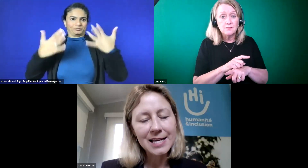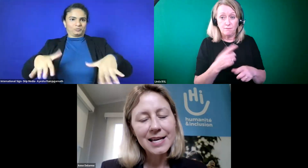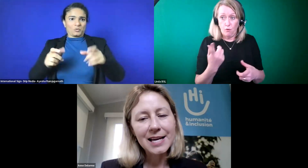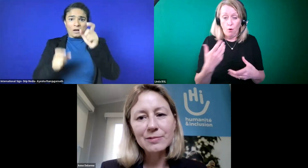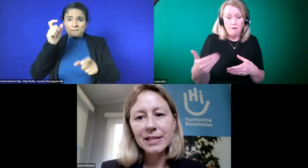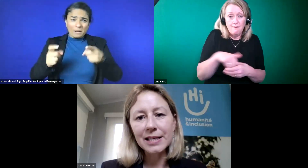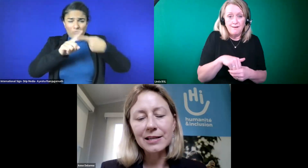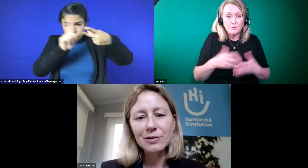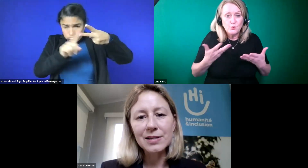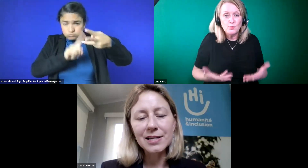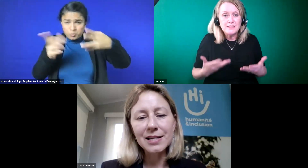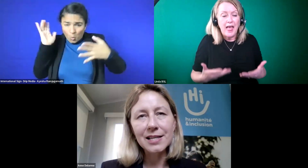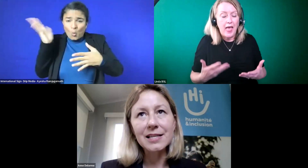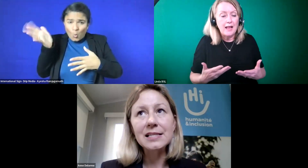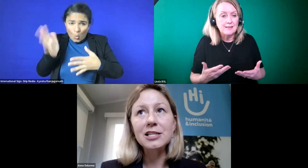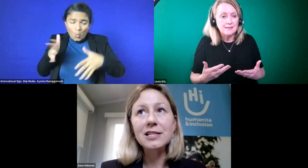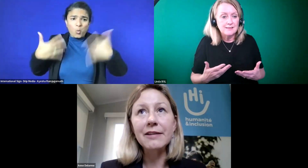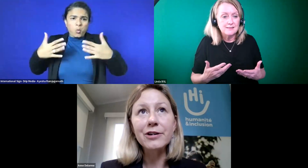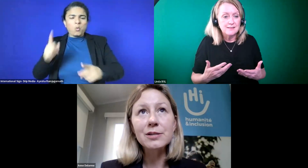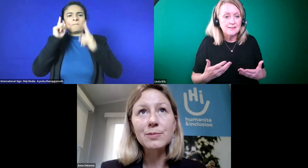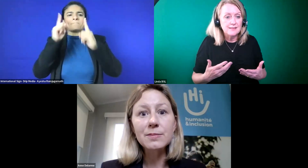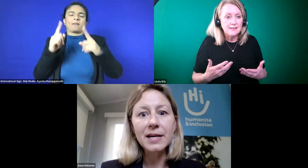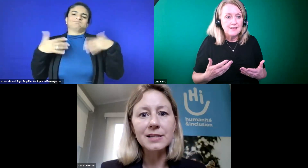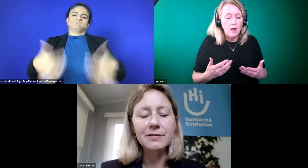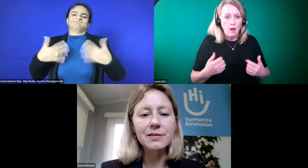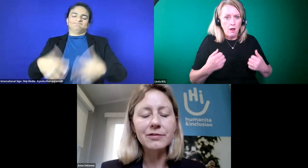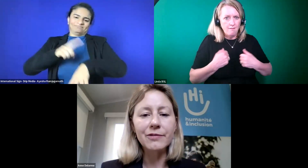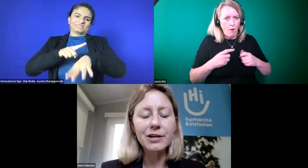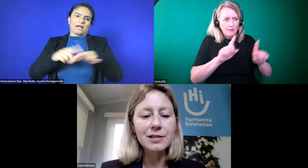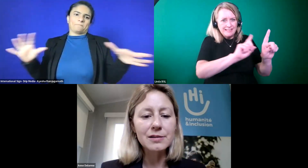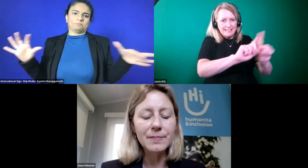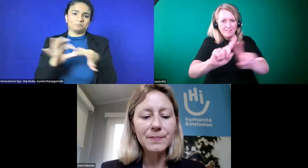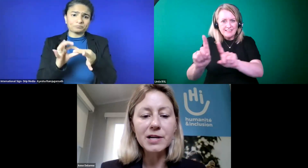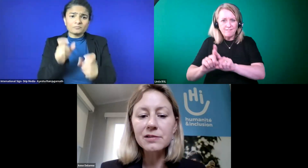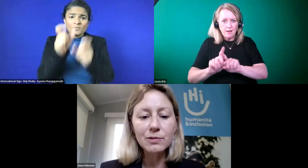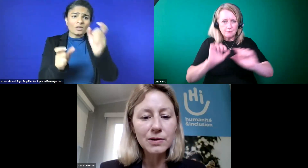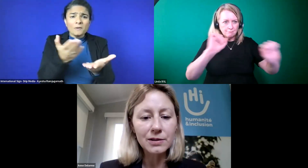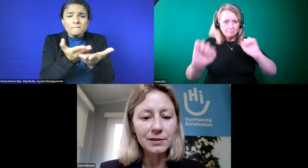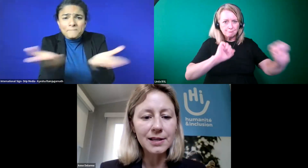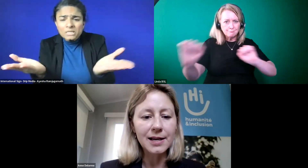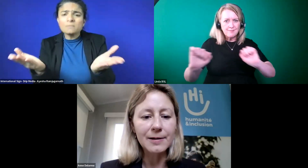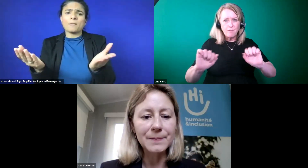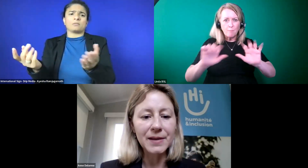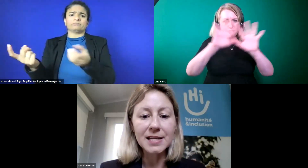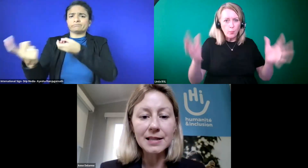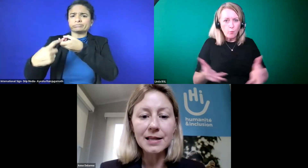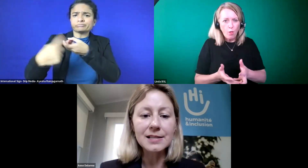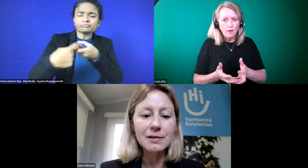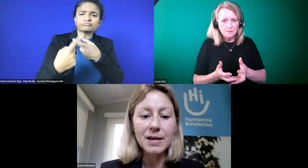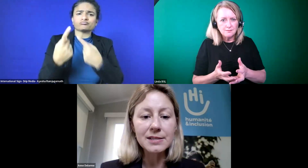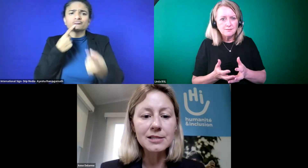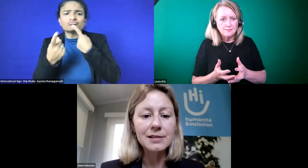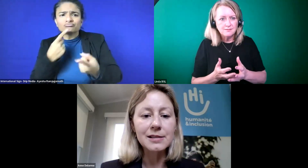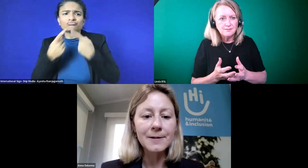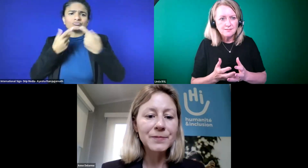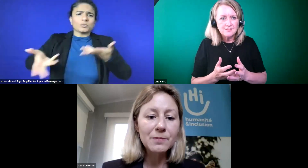today. And really, you know, it's such diverse perspectives from various parts of the world. And nonetheless,